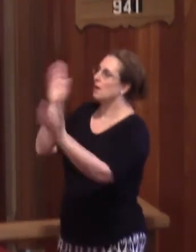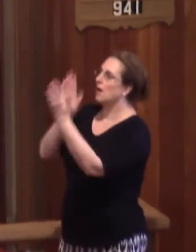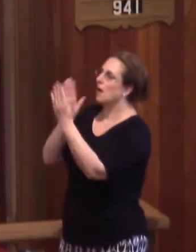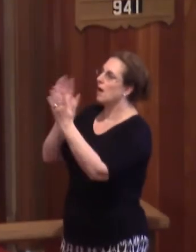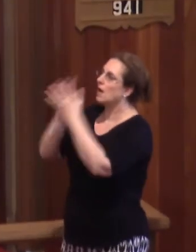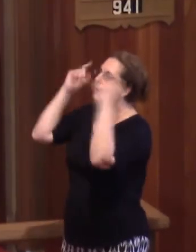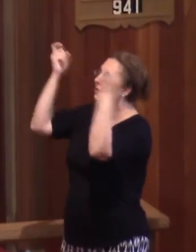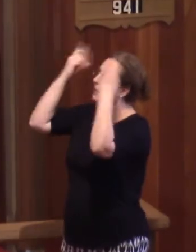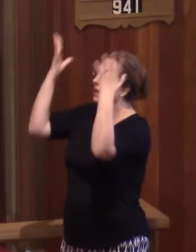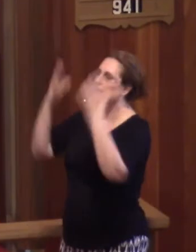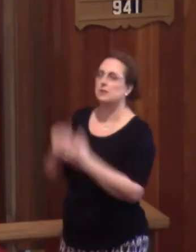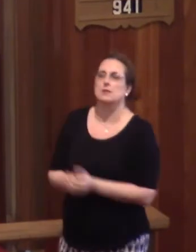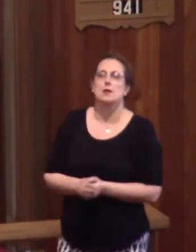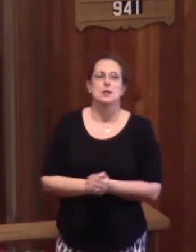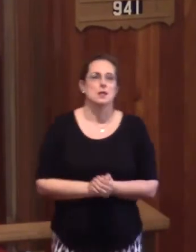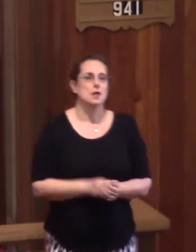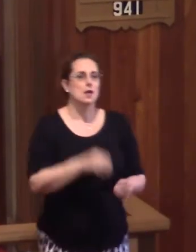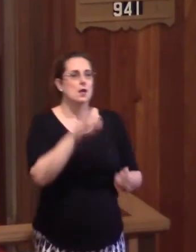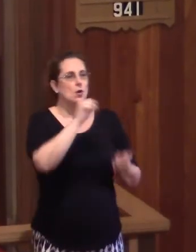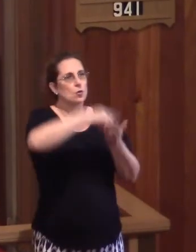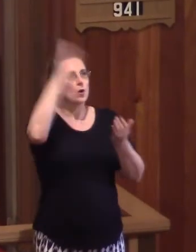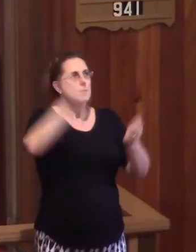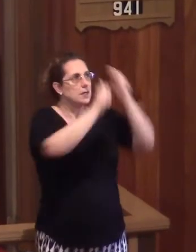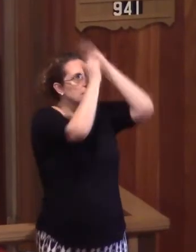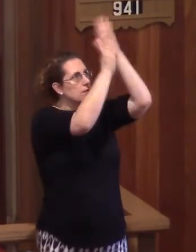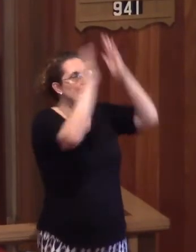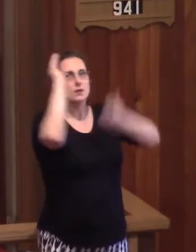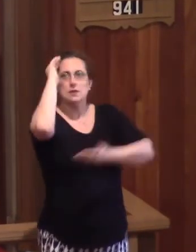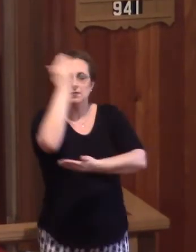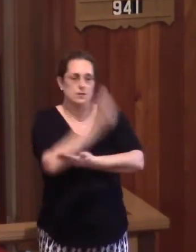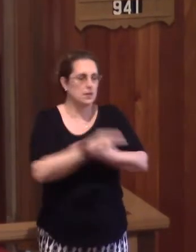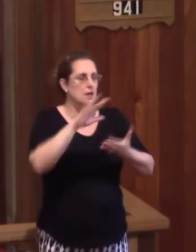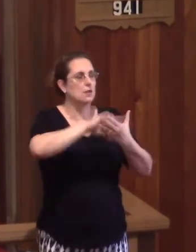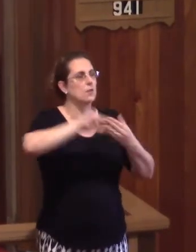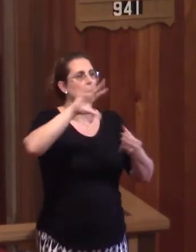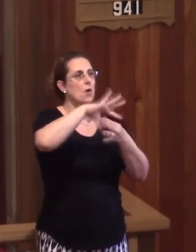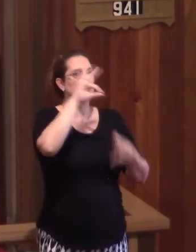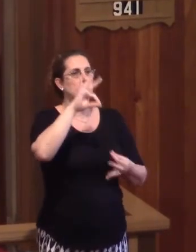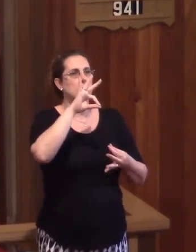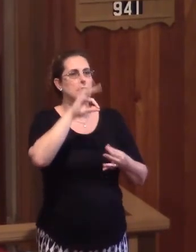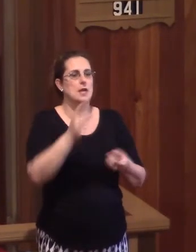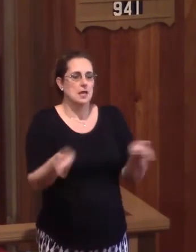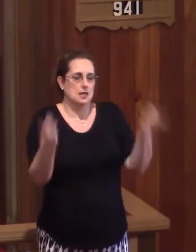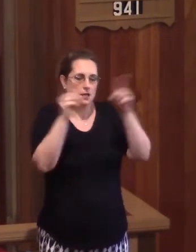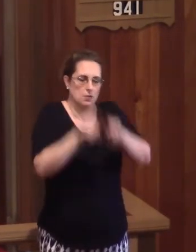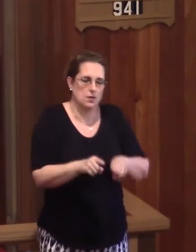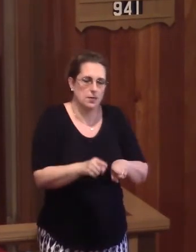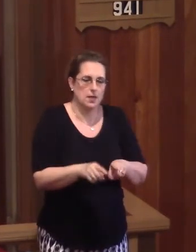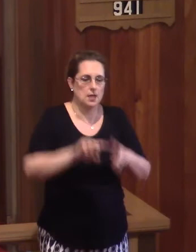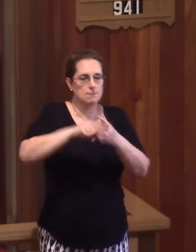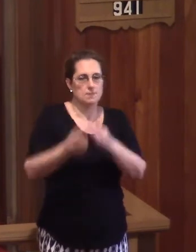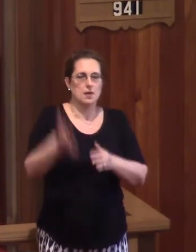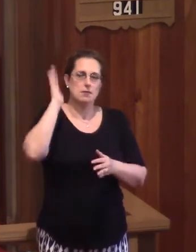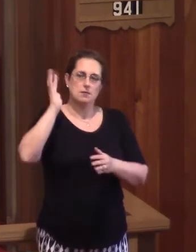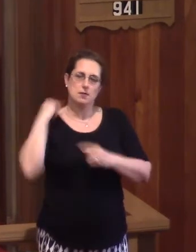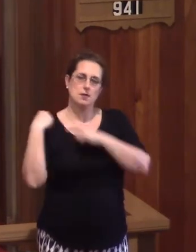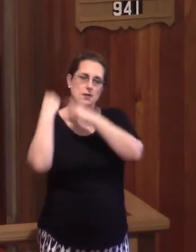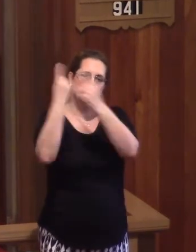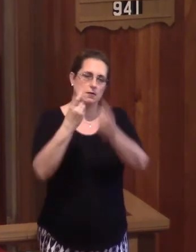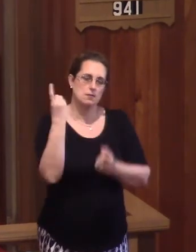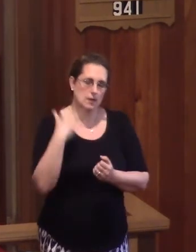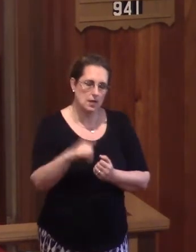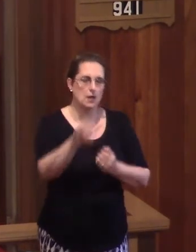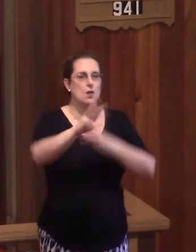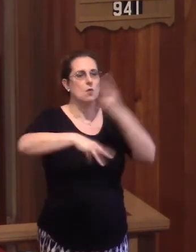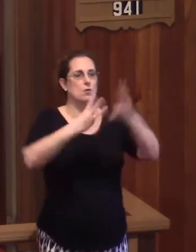indeed! Alleluia! Amen! Glory be to the Father, and to the Son, and to the Holy Ghost, as it was in the beginning, is now, and ever shall